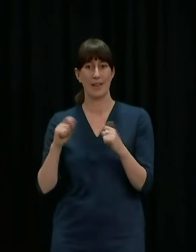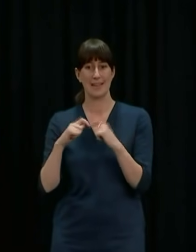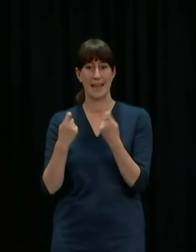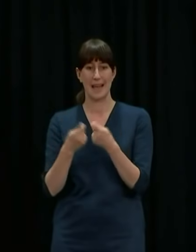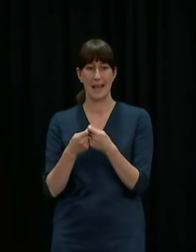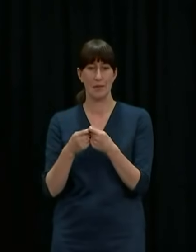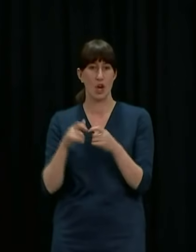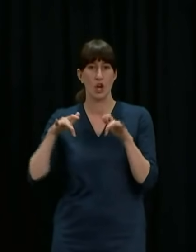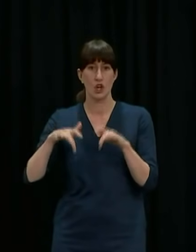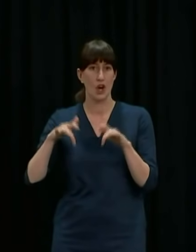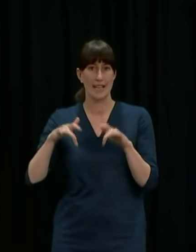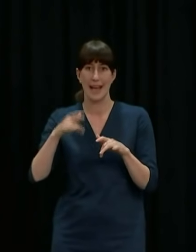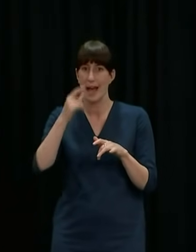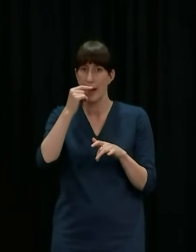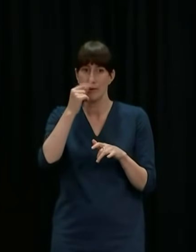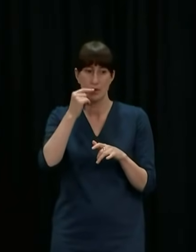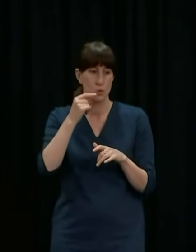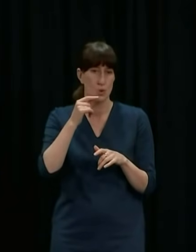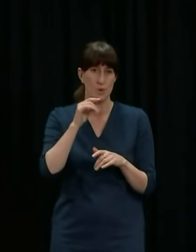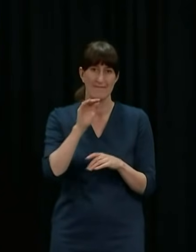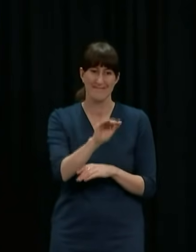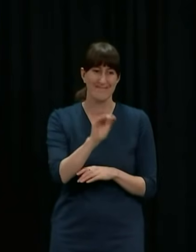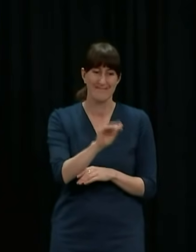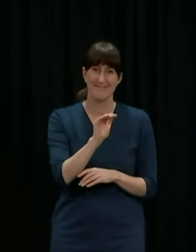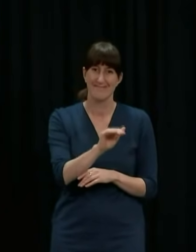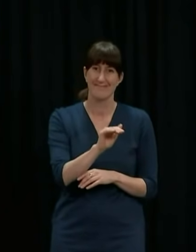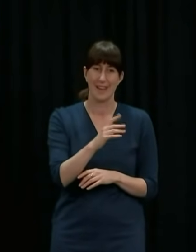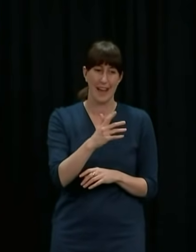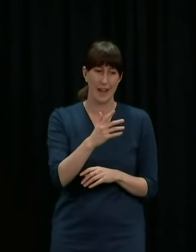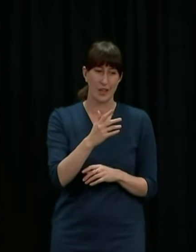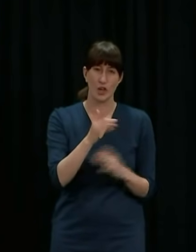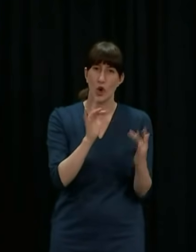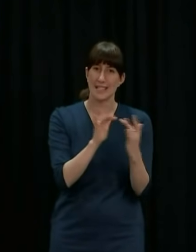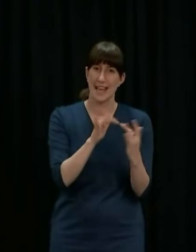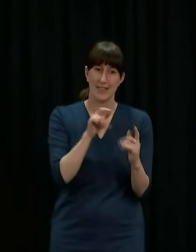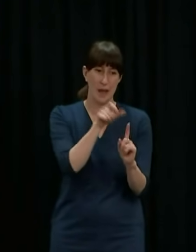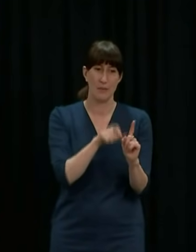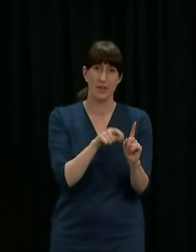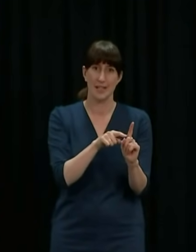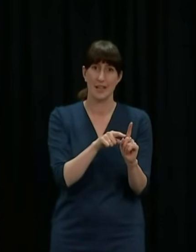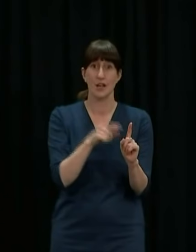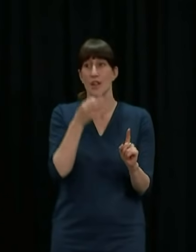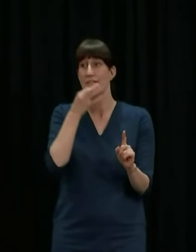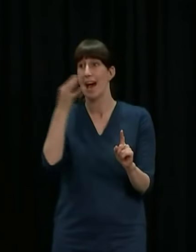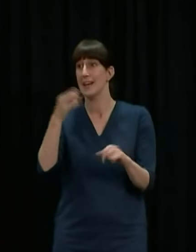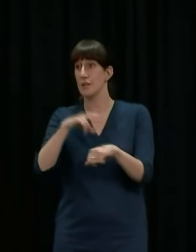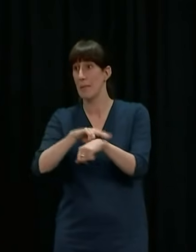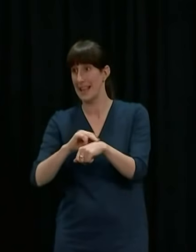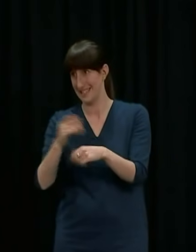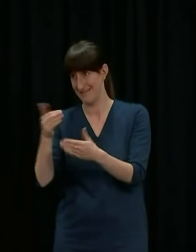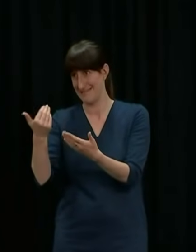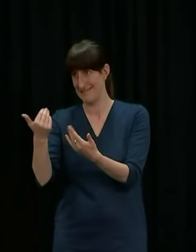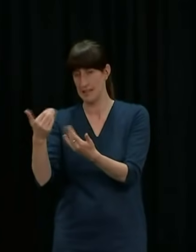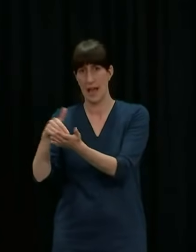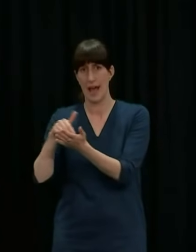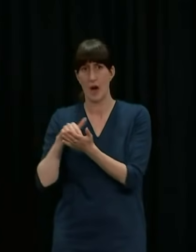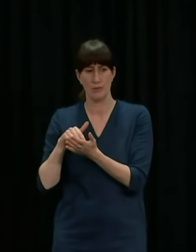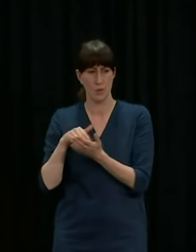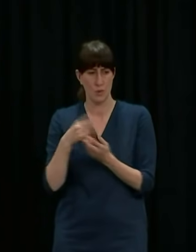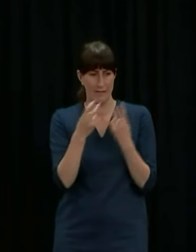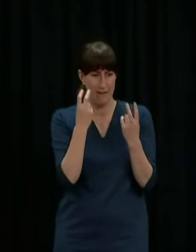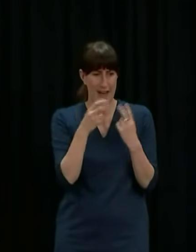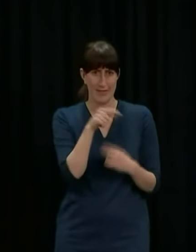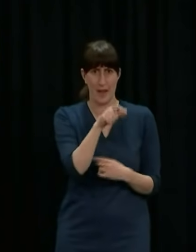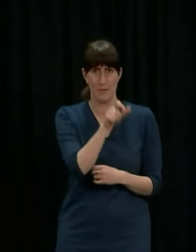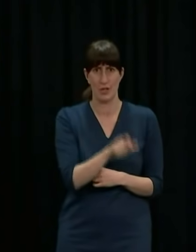they do in these circumstances, using a Section 70 notice, they've asked for assistance from the police to locate that person so that they can then